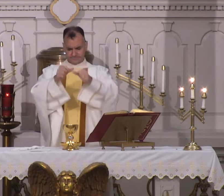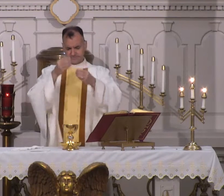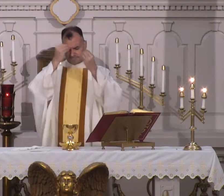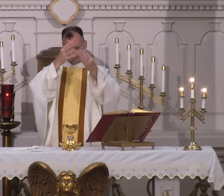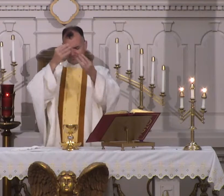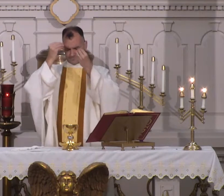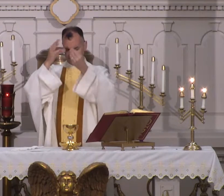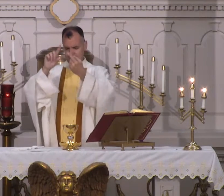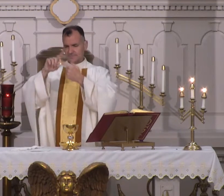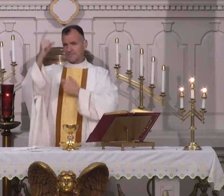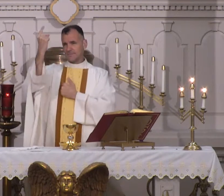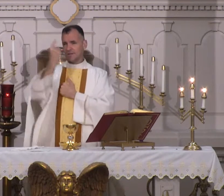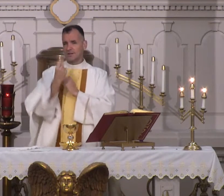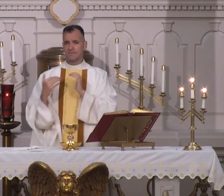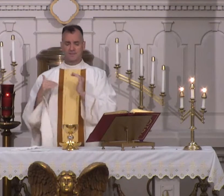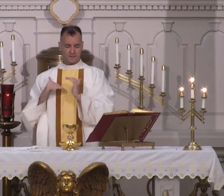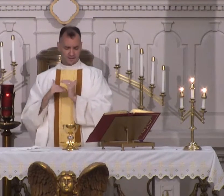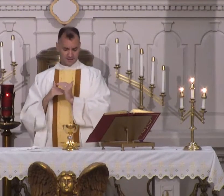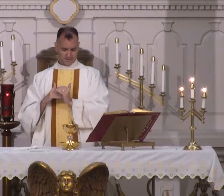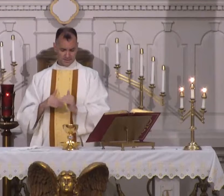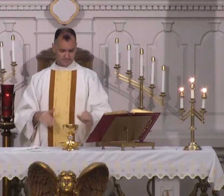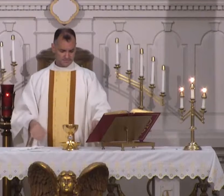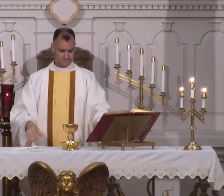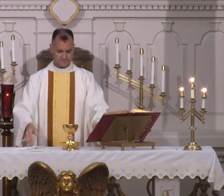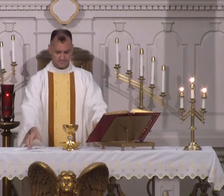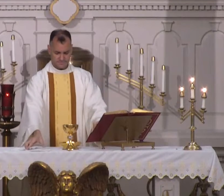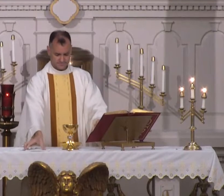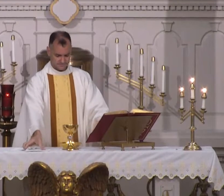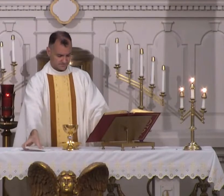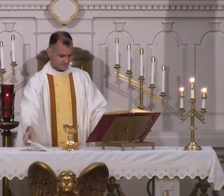resurrection until you come again.